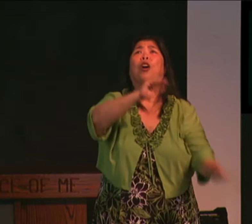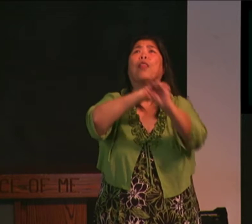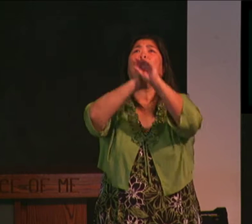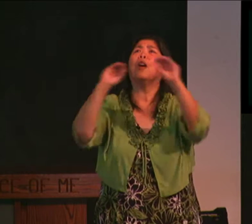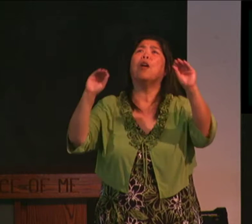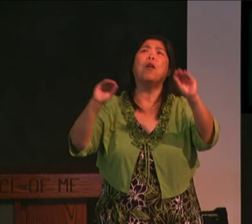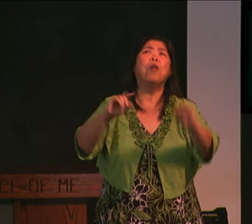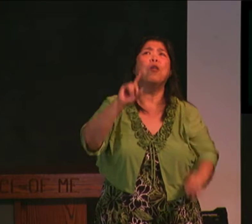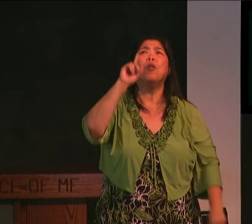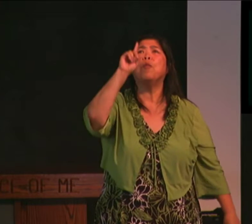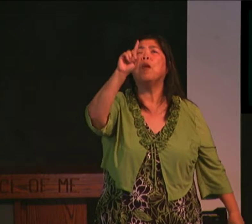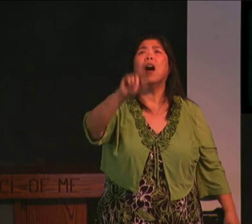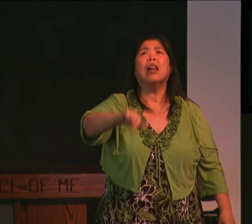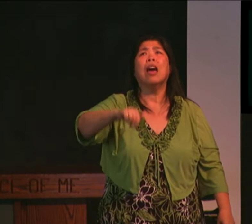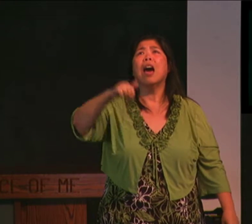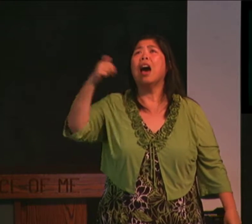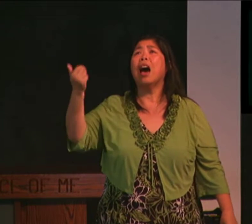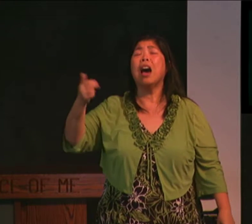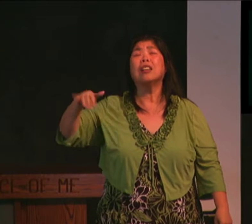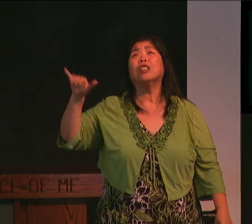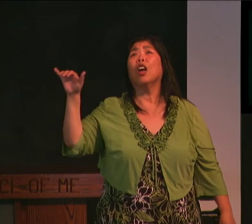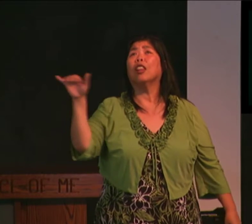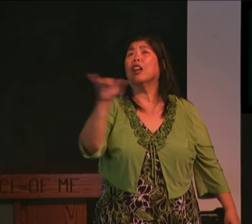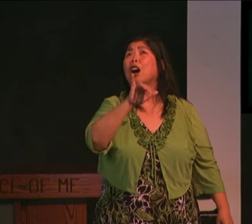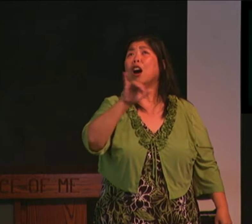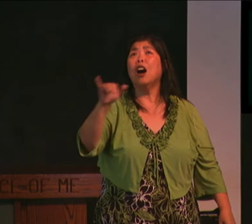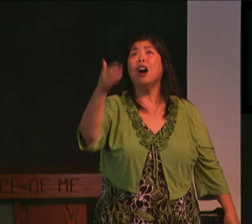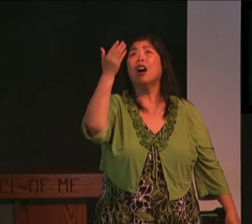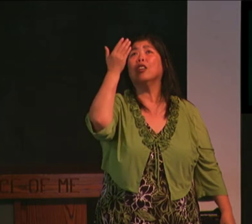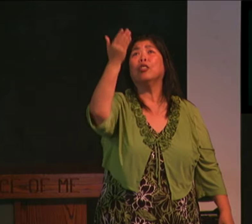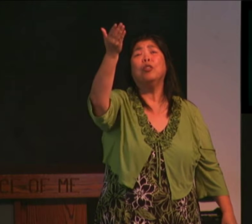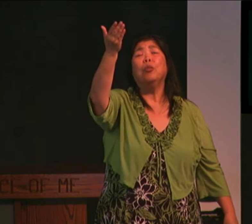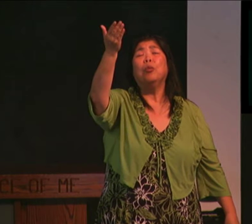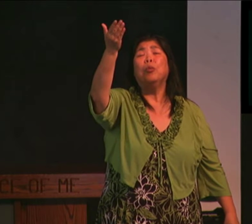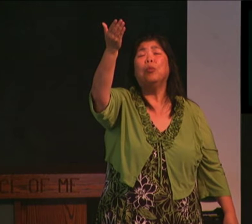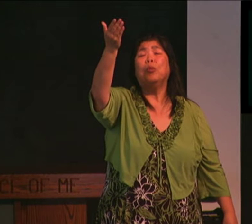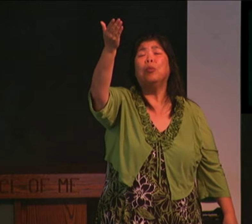There is no one else like you.